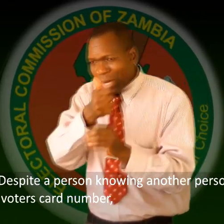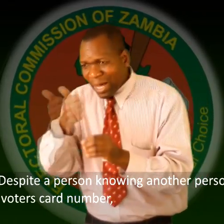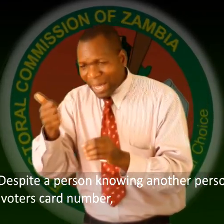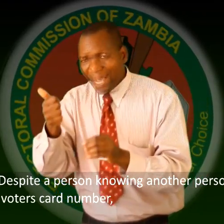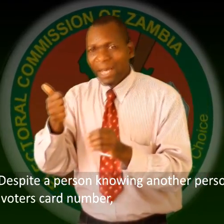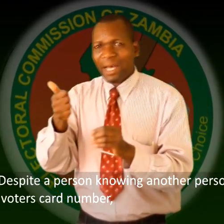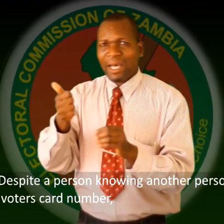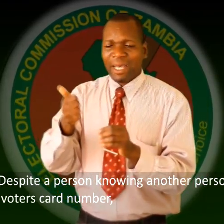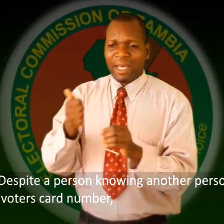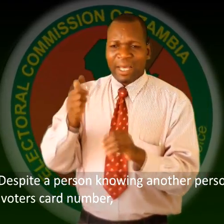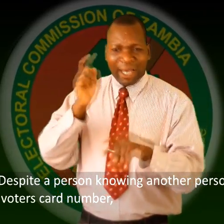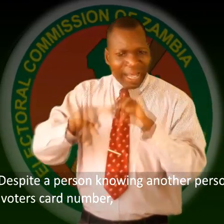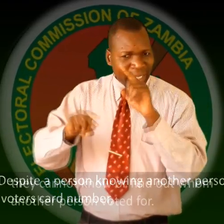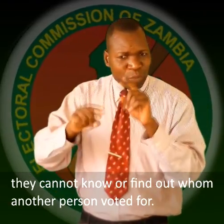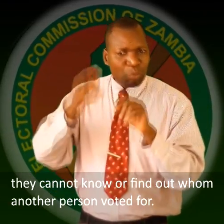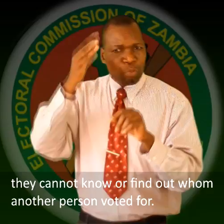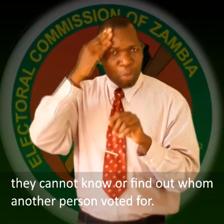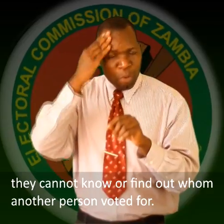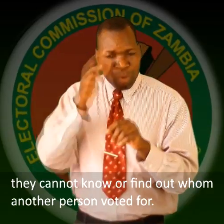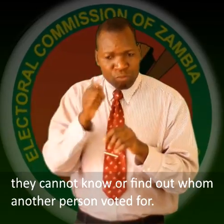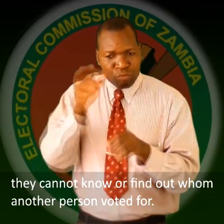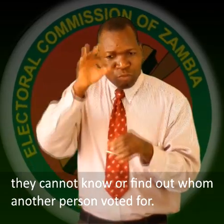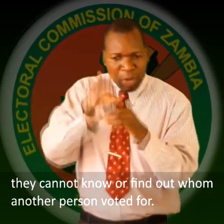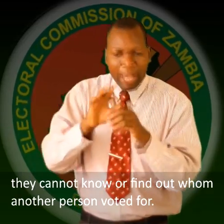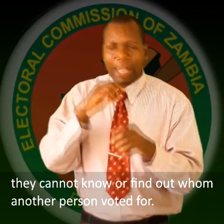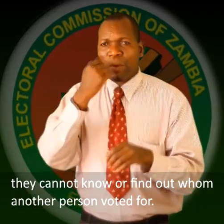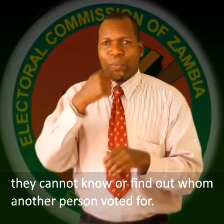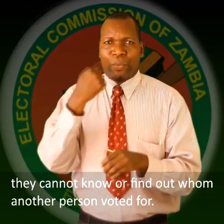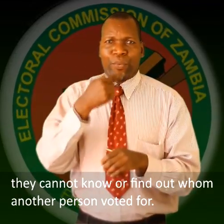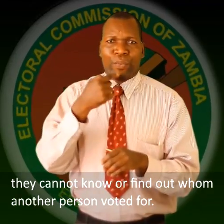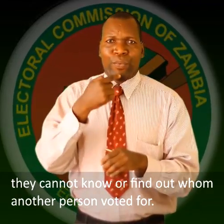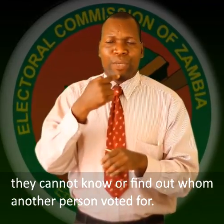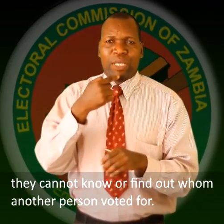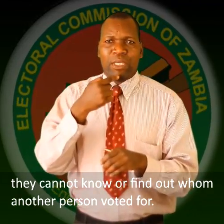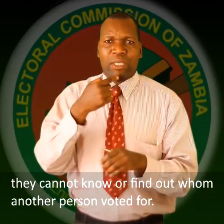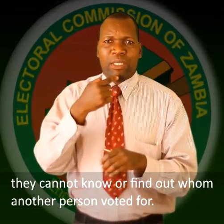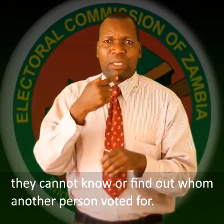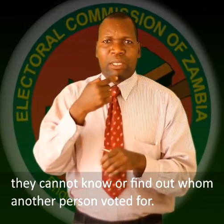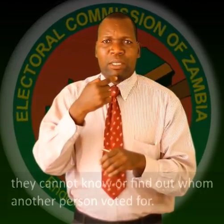person's voter's card number, they cannot know or find out whom another person voted for.